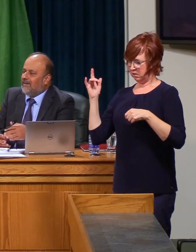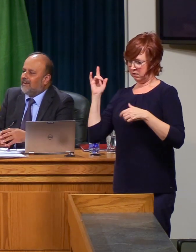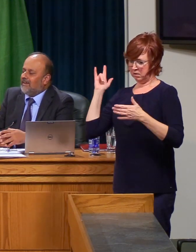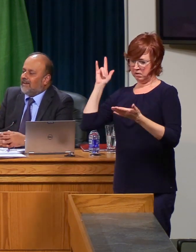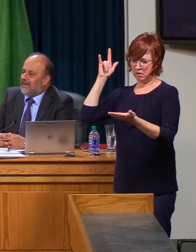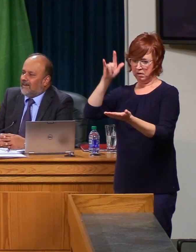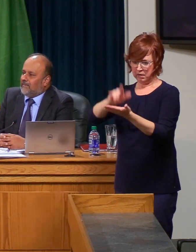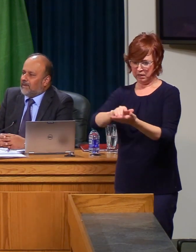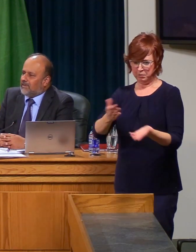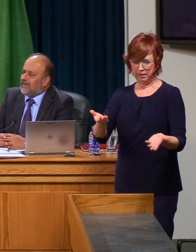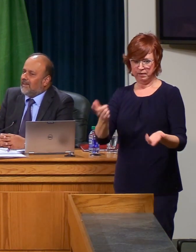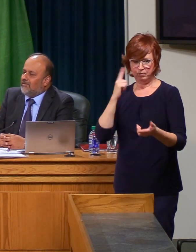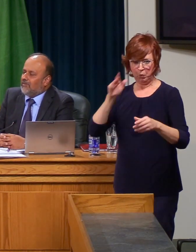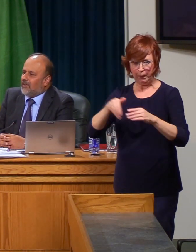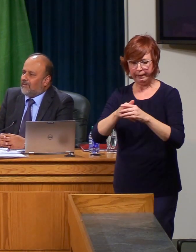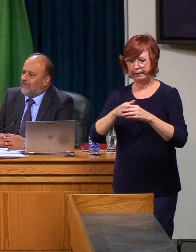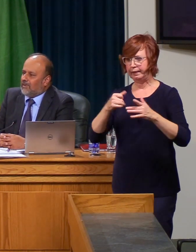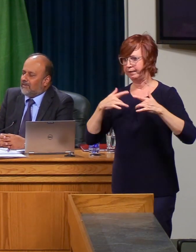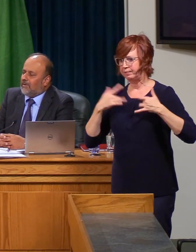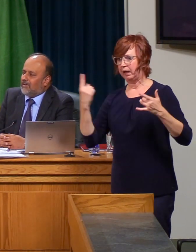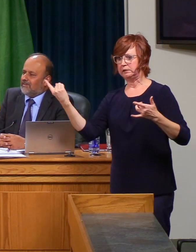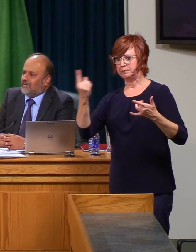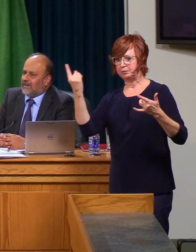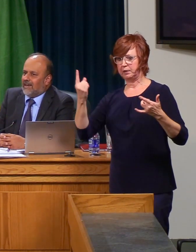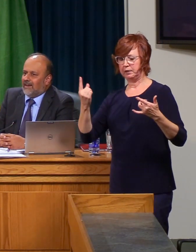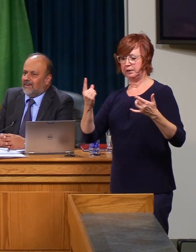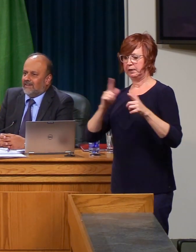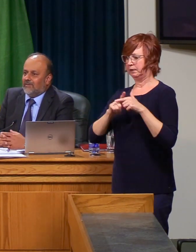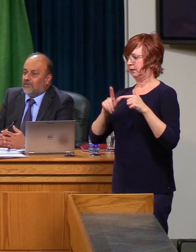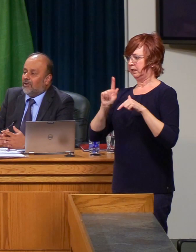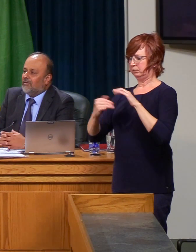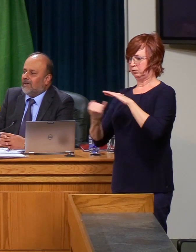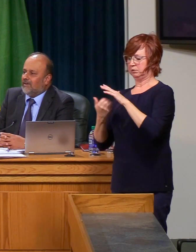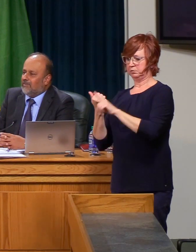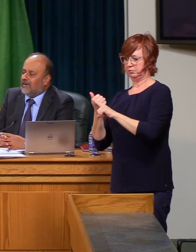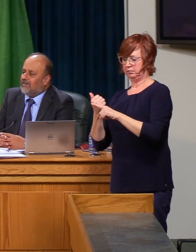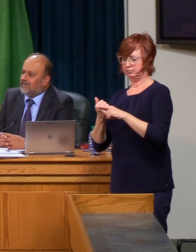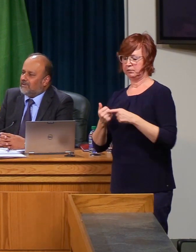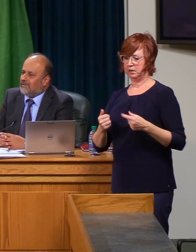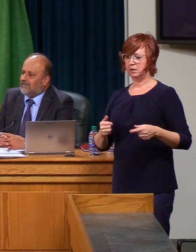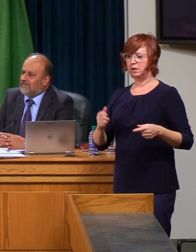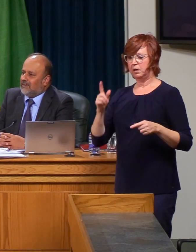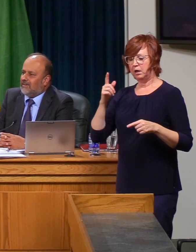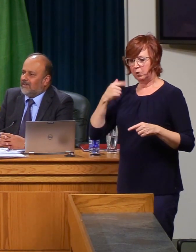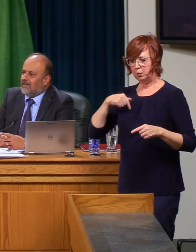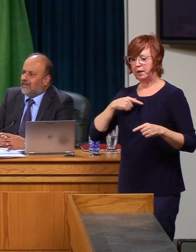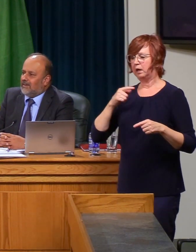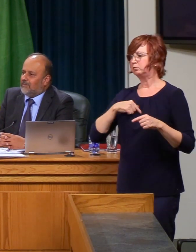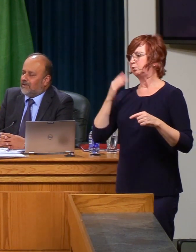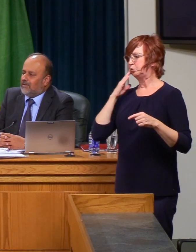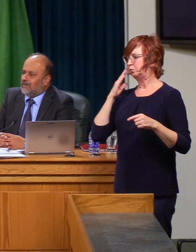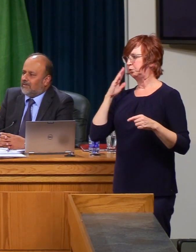an event. But certainly if you've traveled from other parts within Canada, I think we're all aware where transmissions are